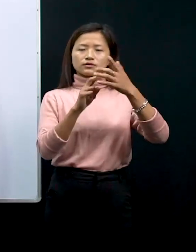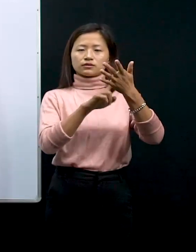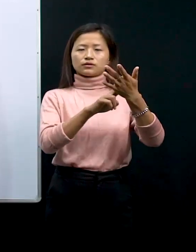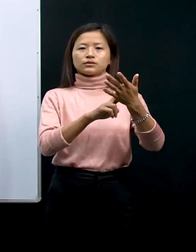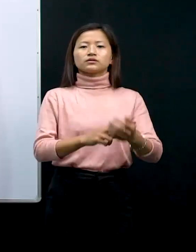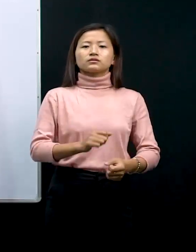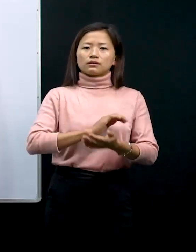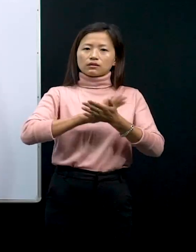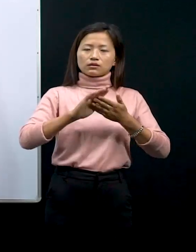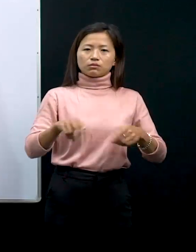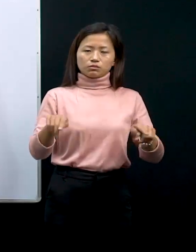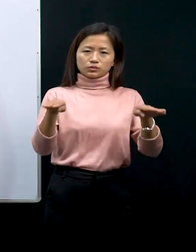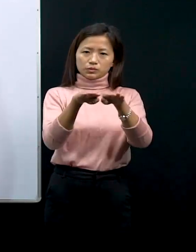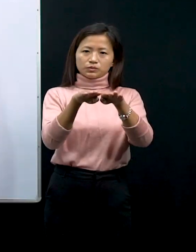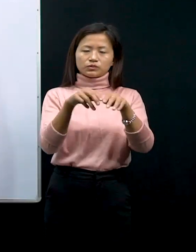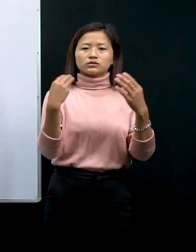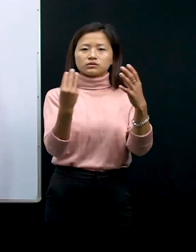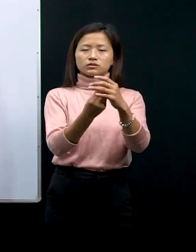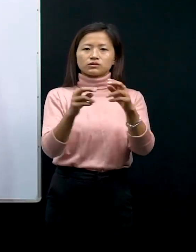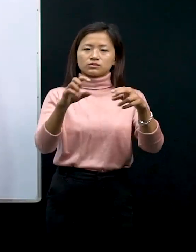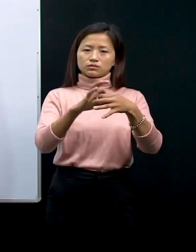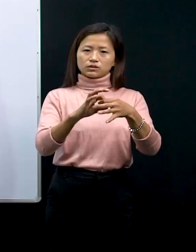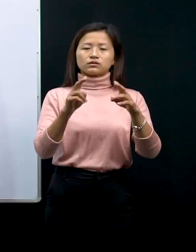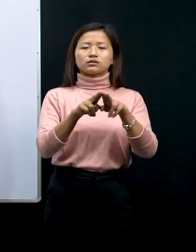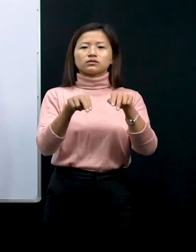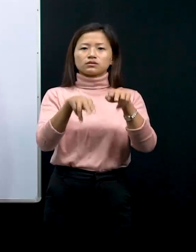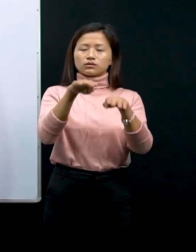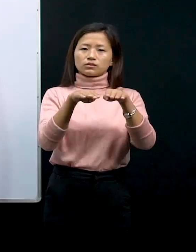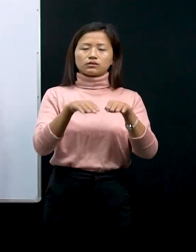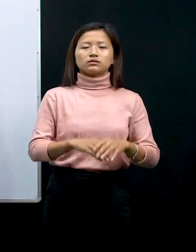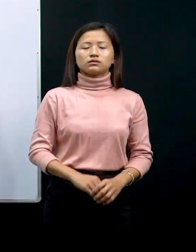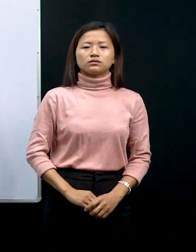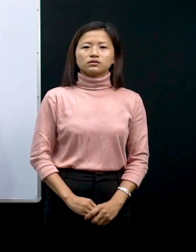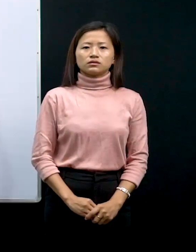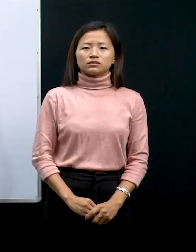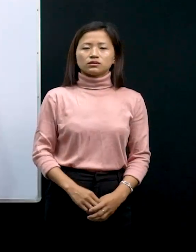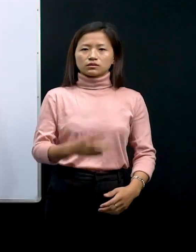be equal. Clear? Next. What is the next? The